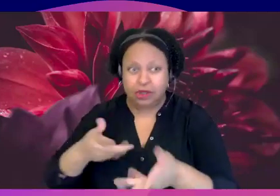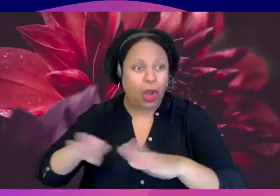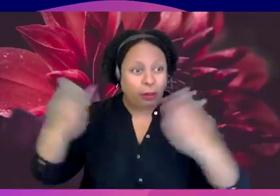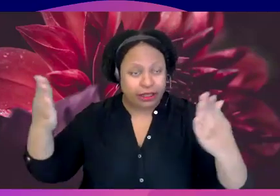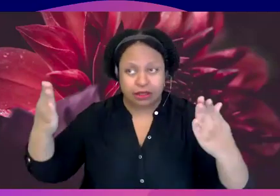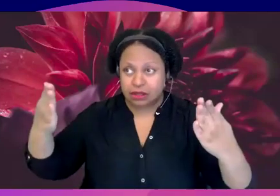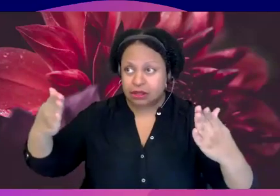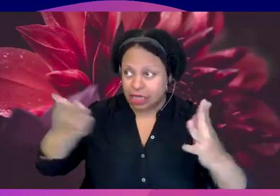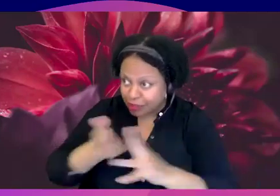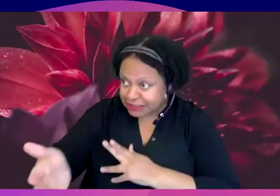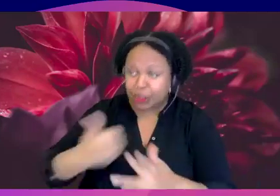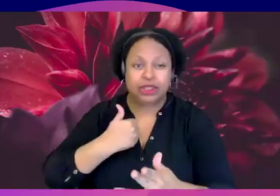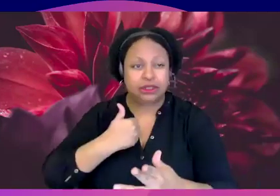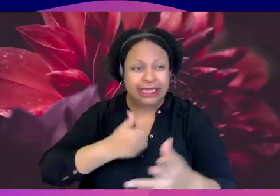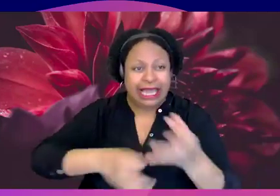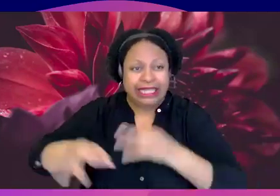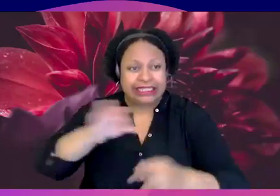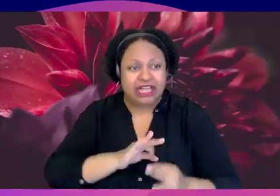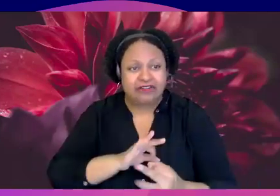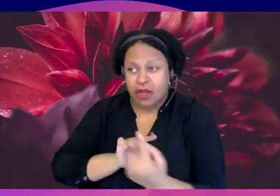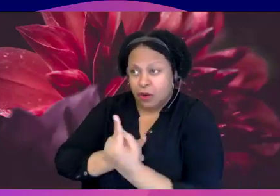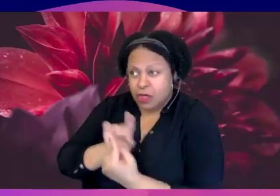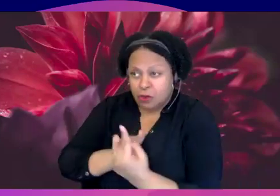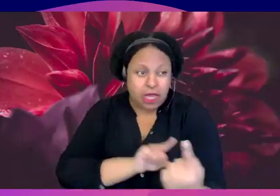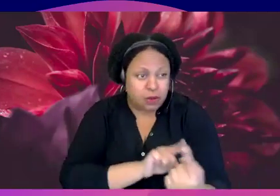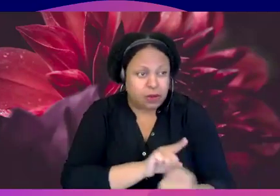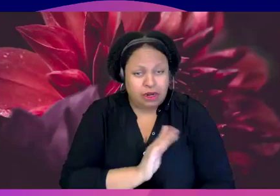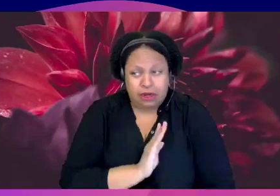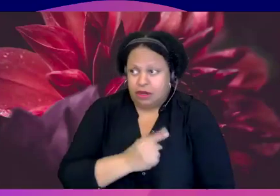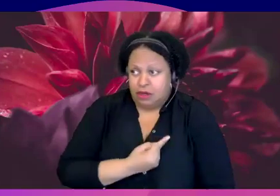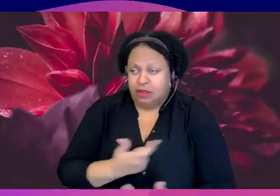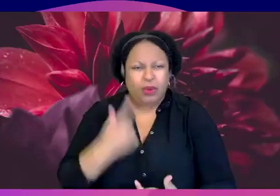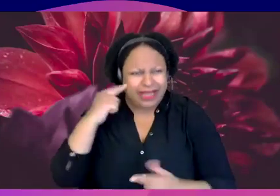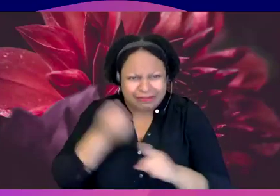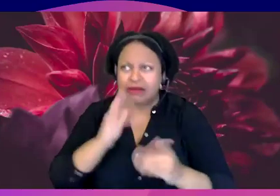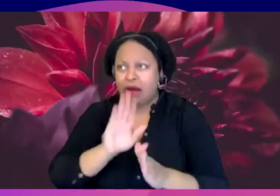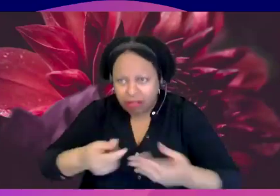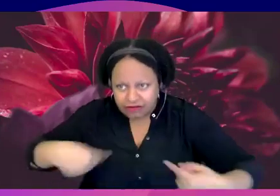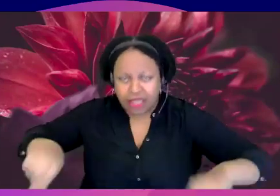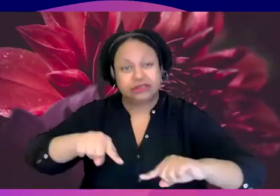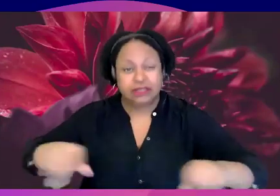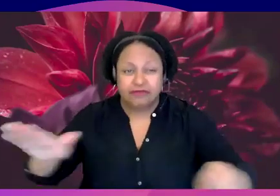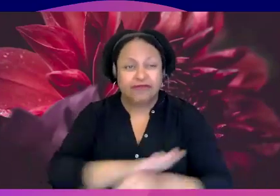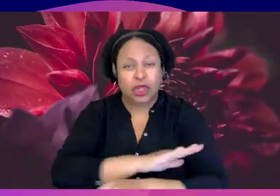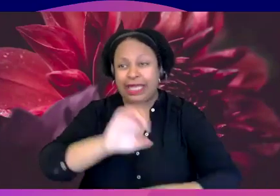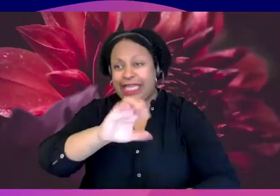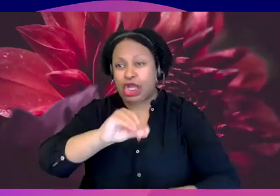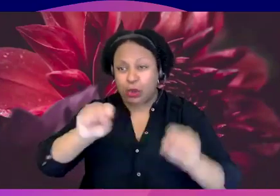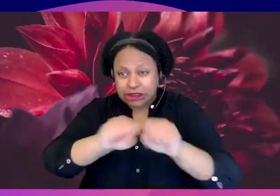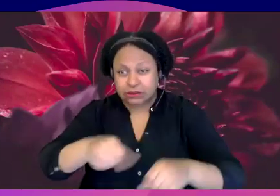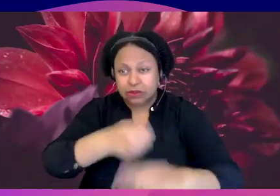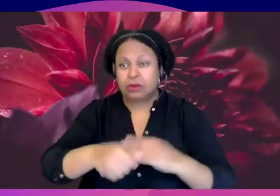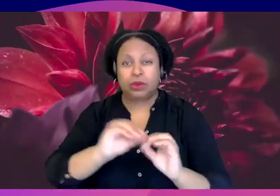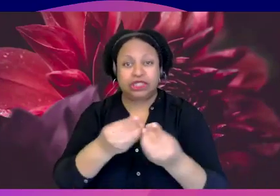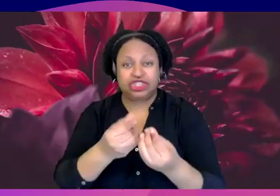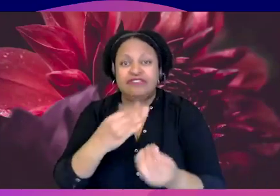rather than just trying to deal with them on our own, because it affects all of us. It affects the whole ecosystem of an organization if